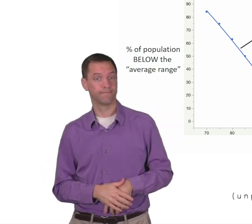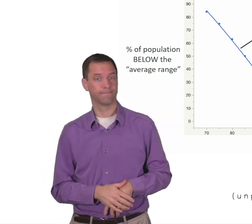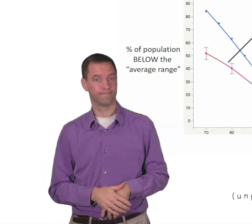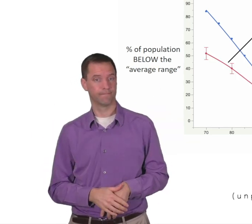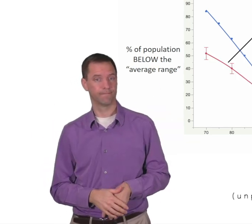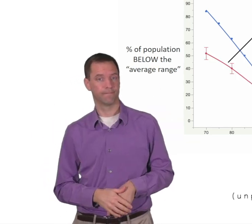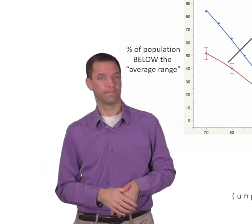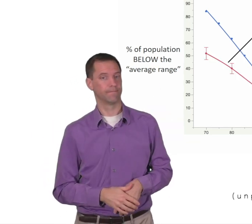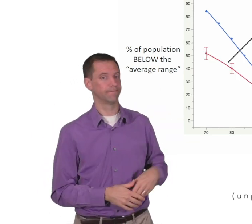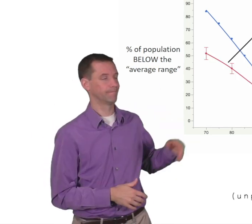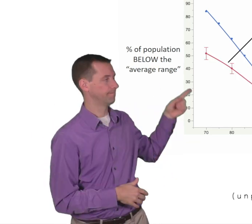are their responses.